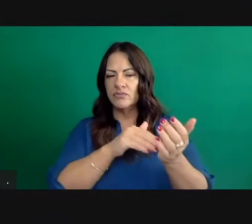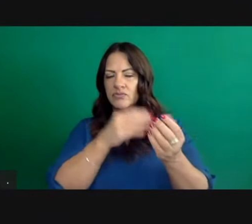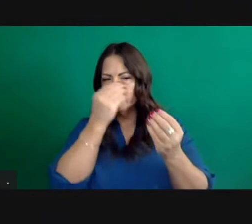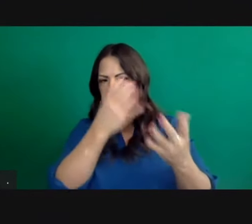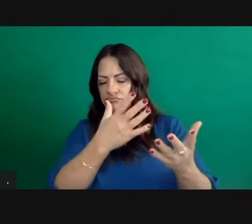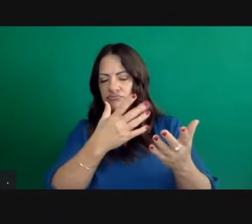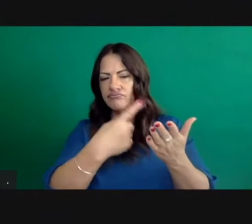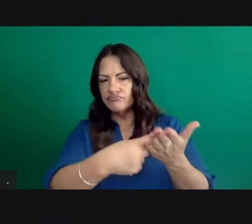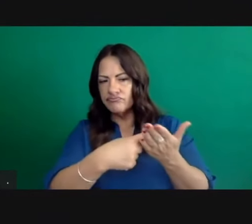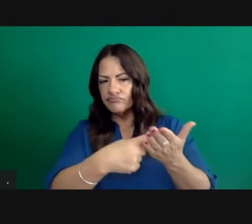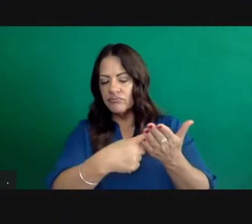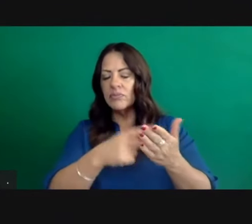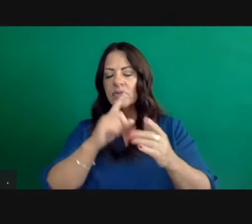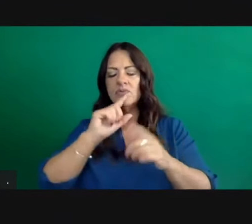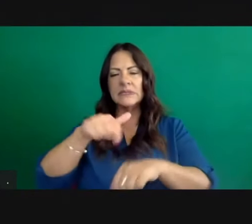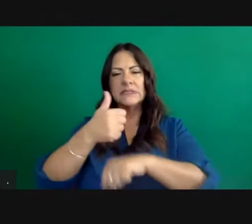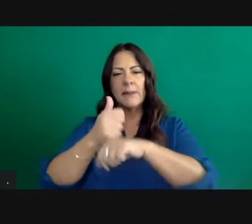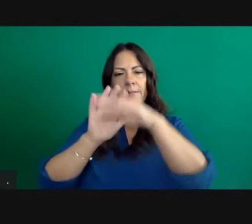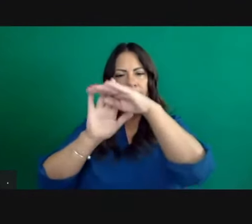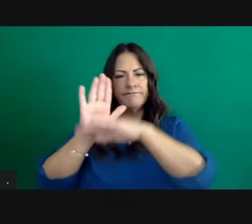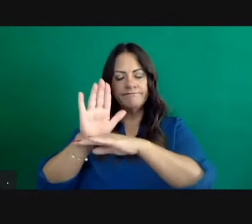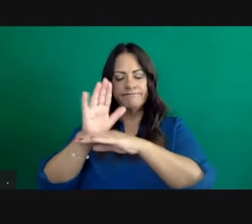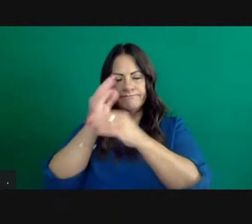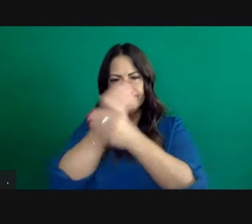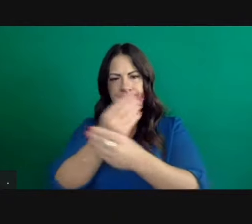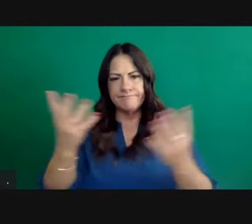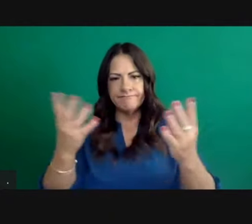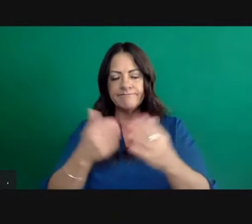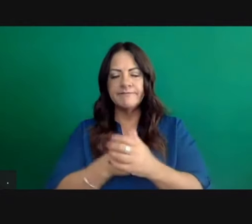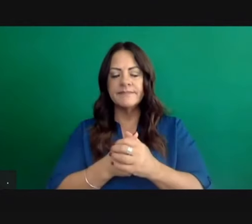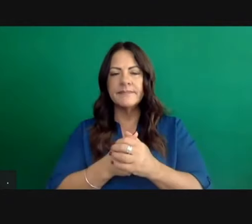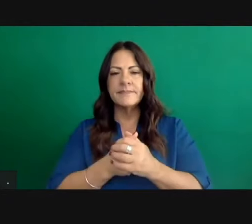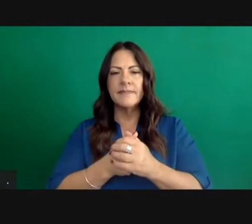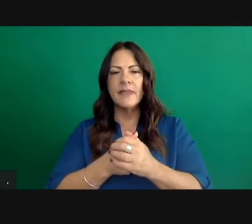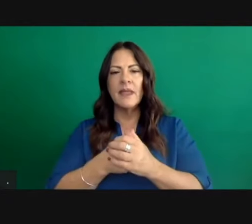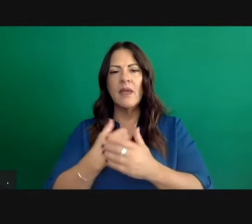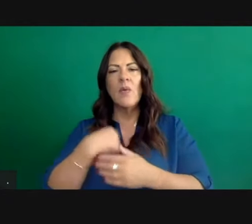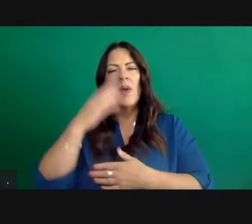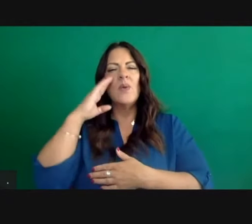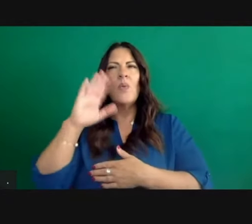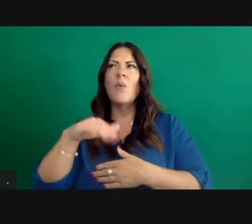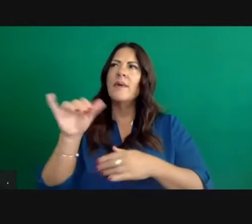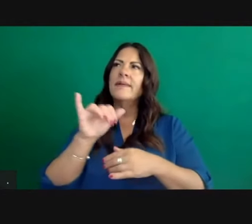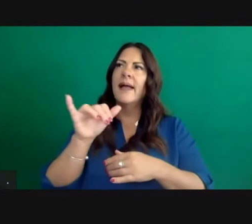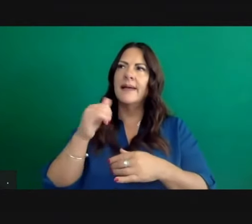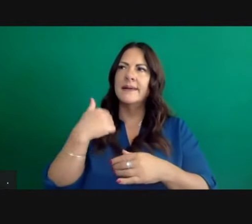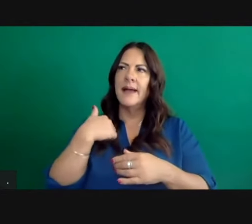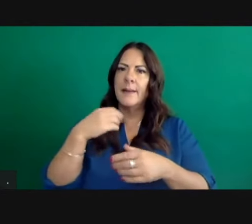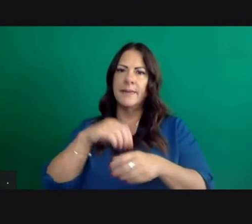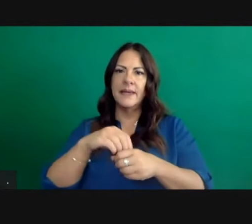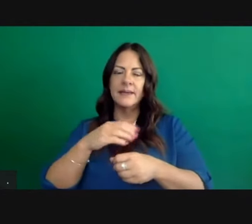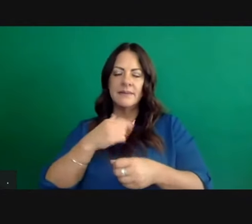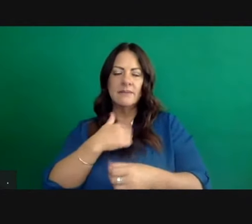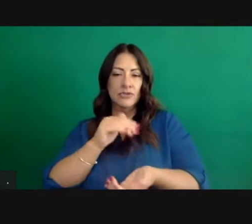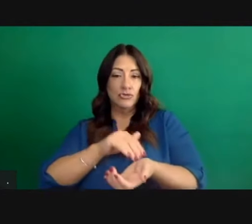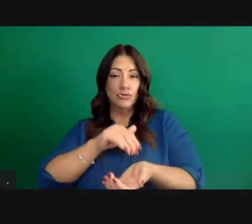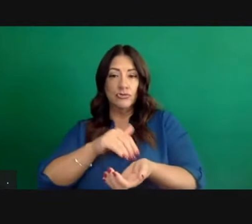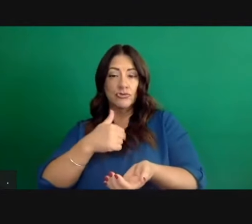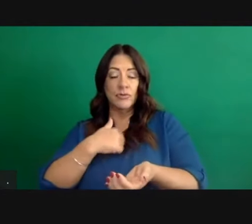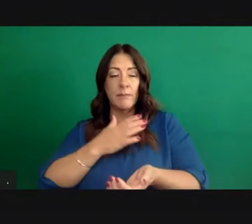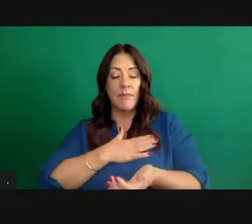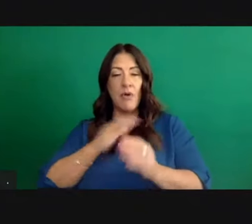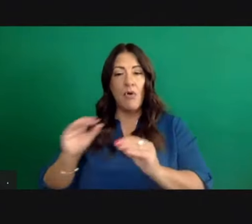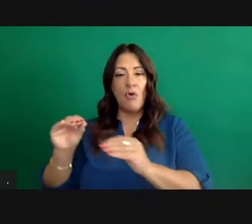that people receive it well. I think that a lot like when I'm in my clinical practice, we know